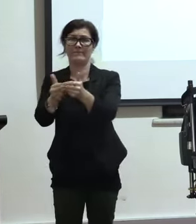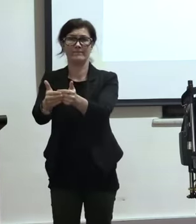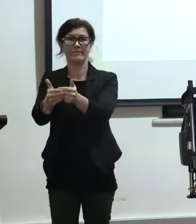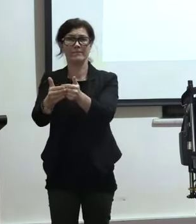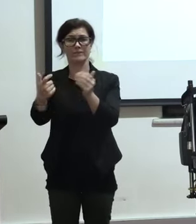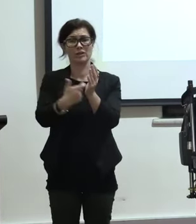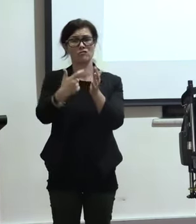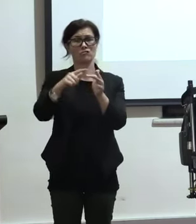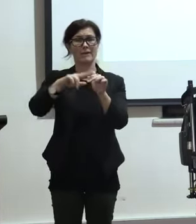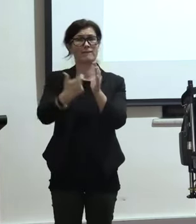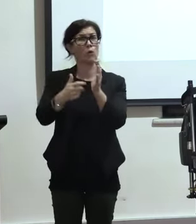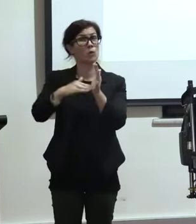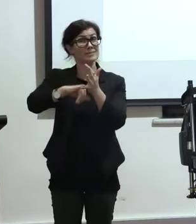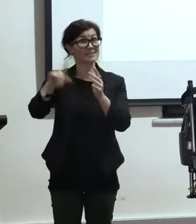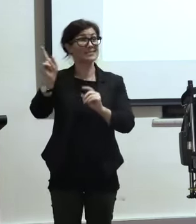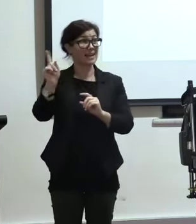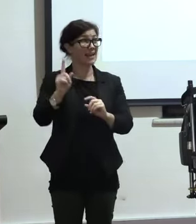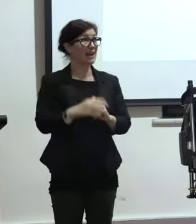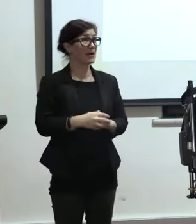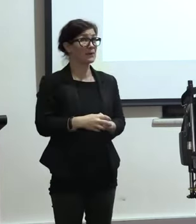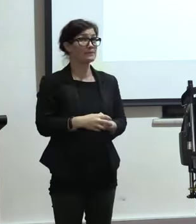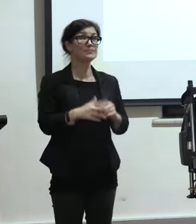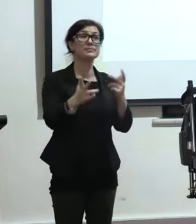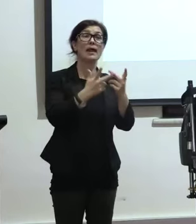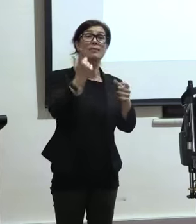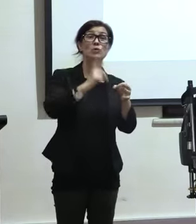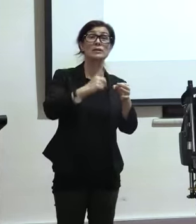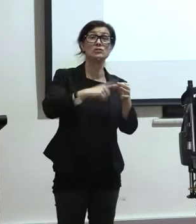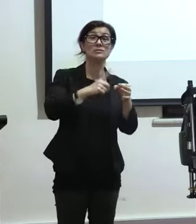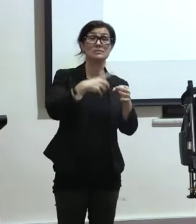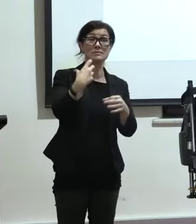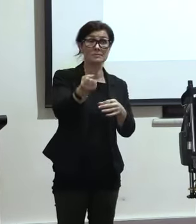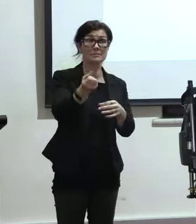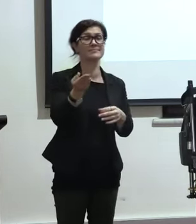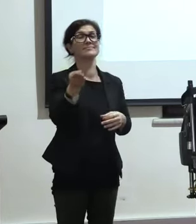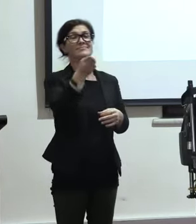now. Yep. Are there any other questions?